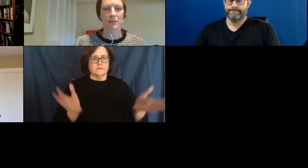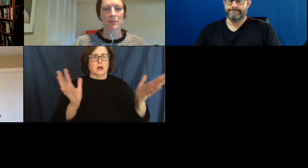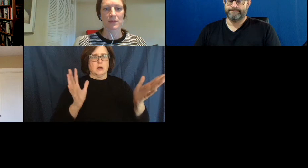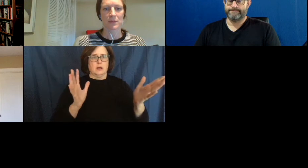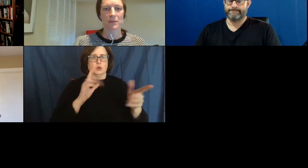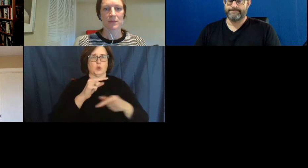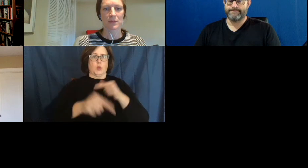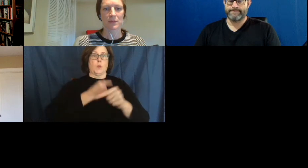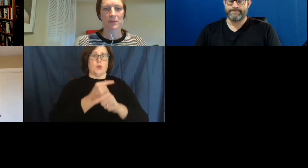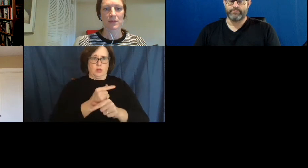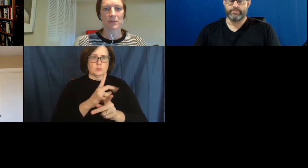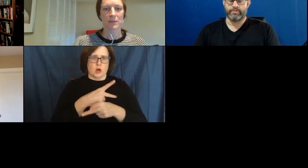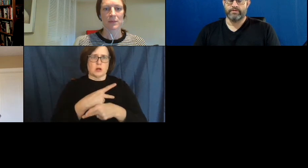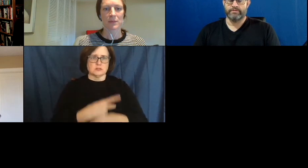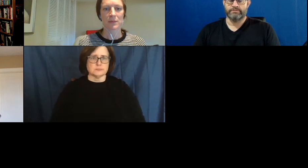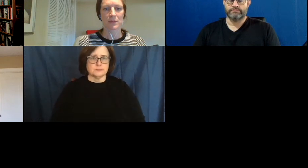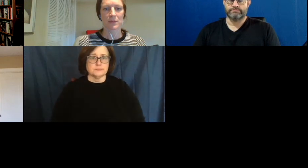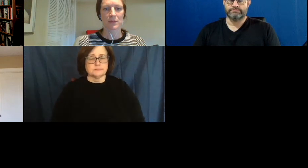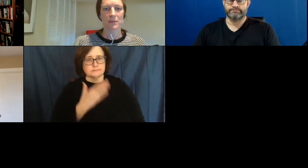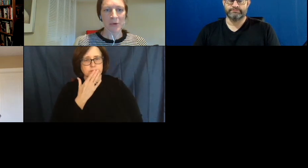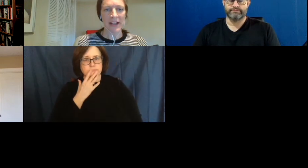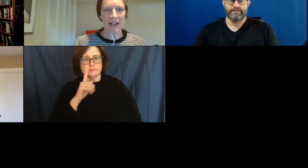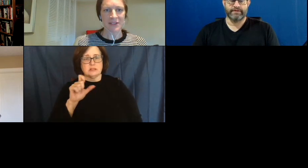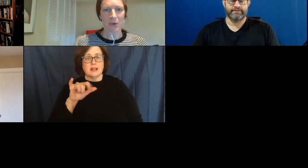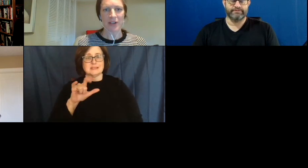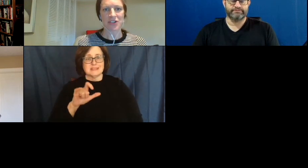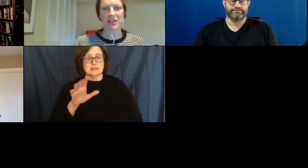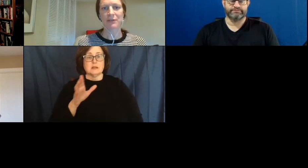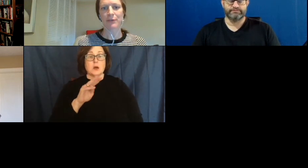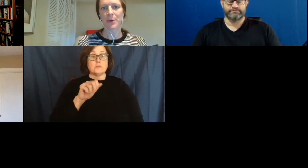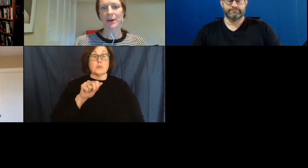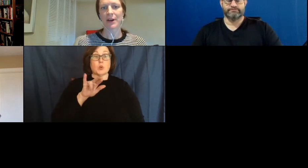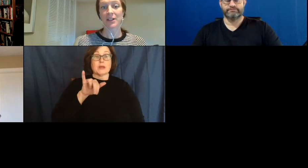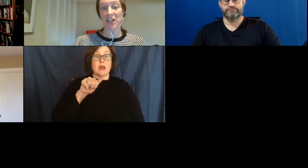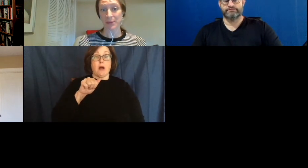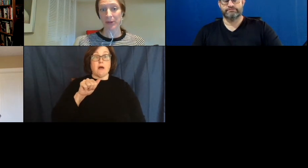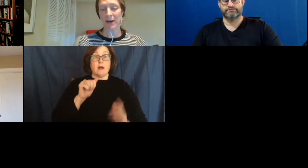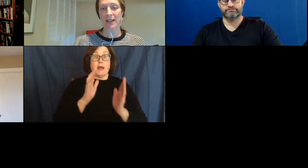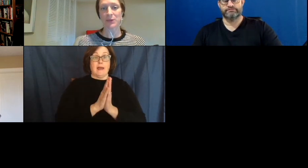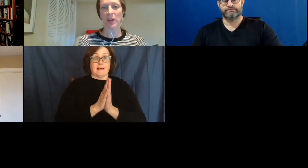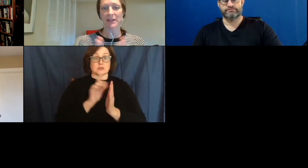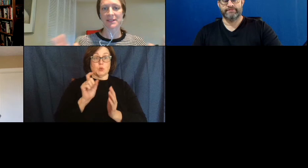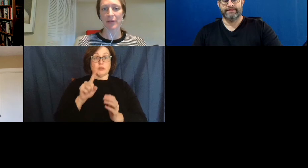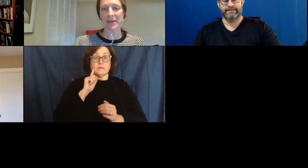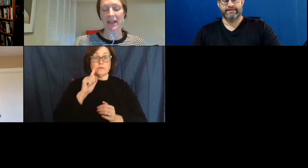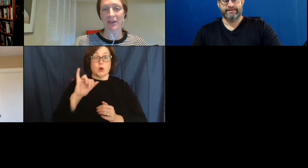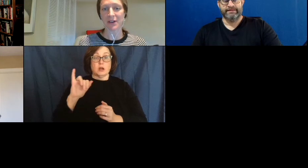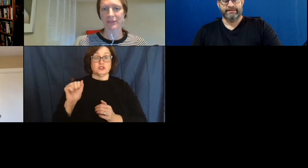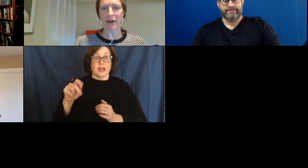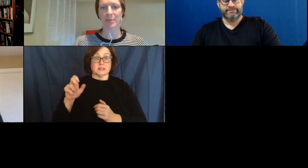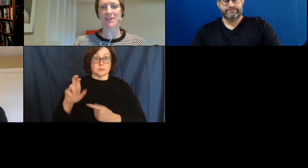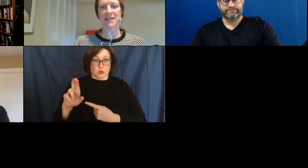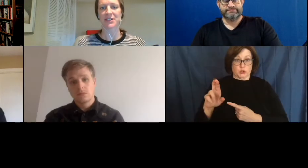Thank you, Leslie. Sure. Maria asked a question for Jesper as well as everybody else, all of our